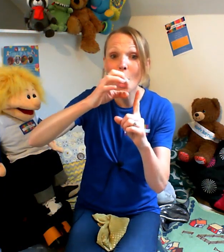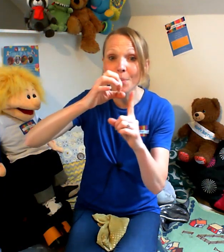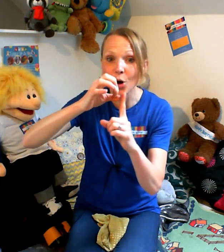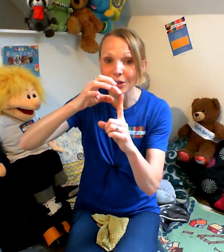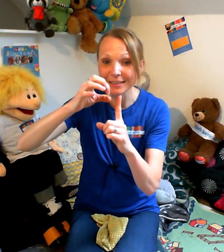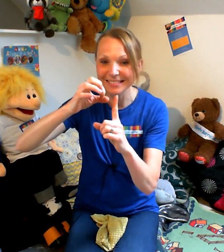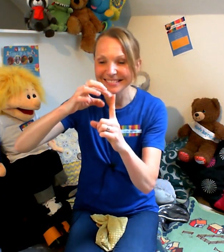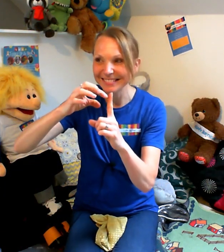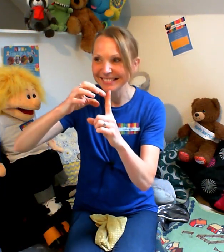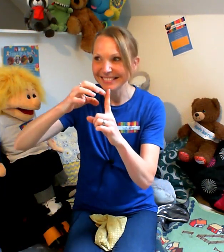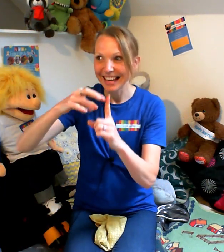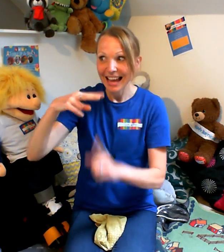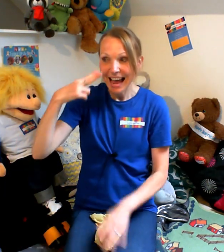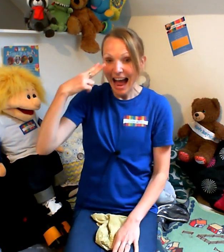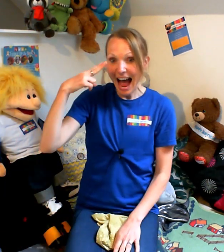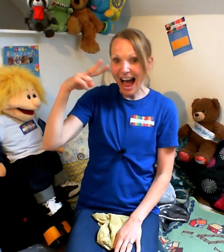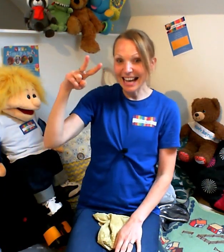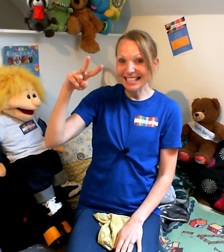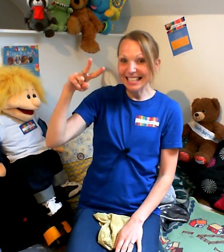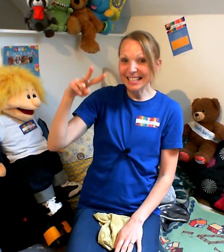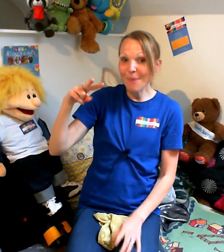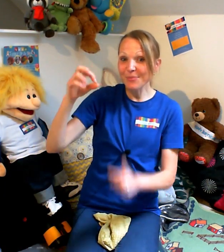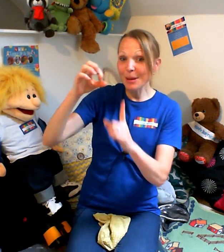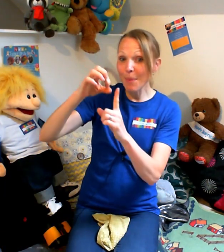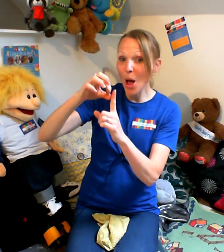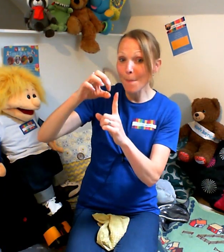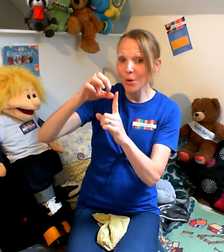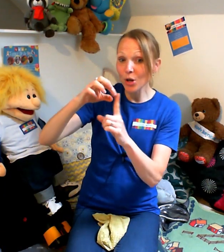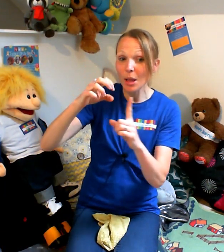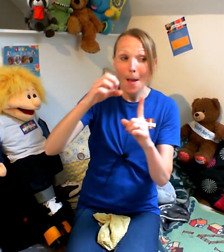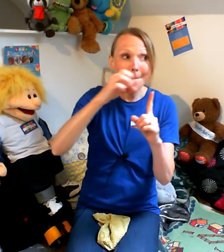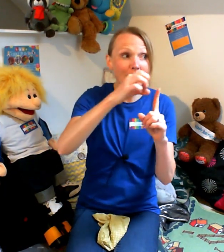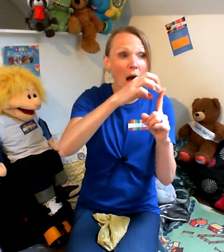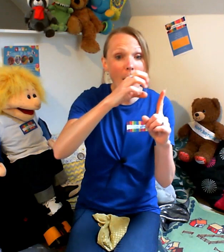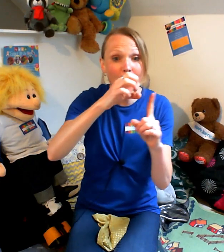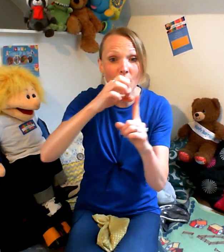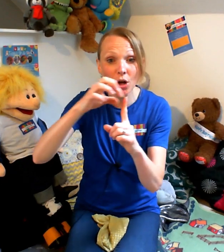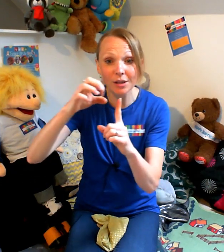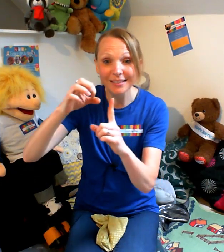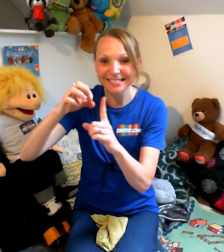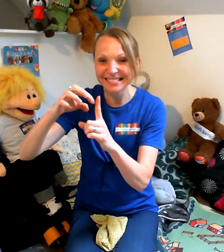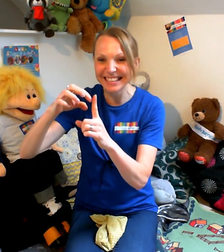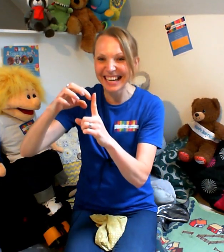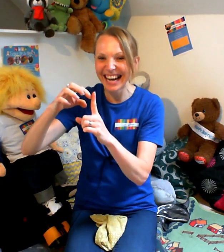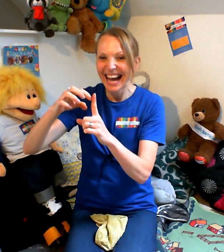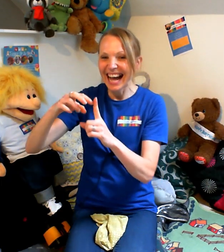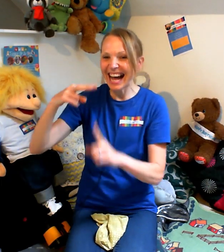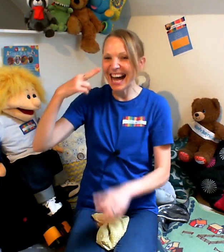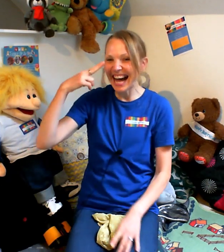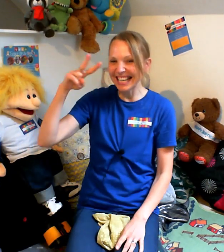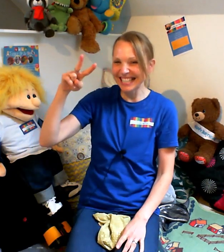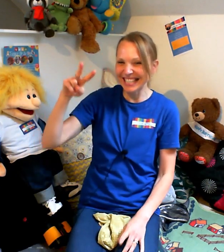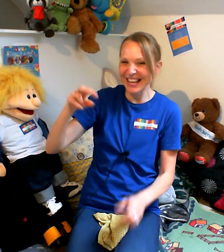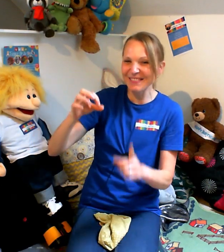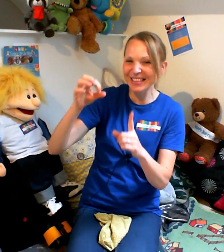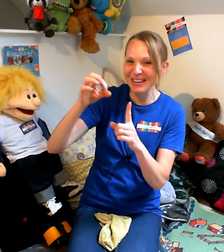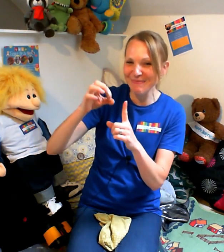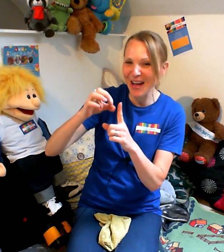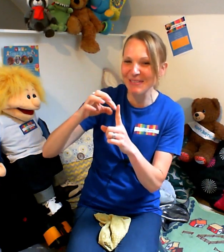Purple. I see something purple. Purple. I see something